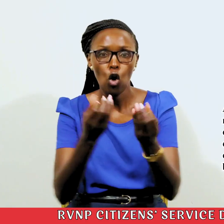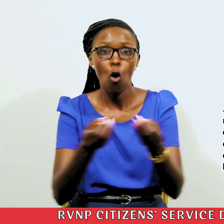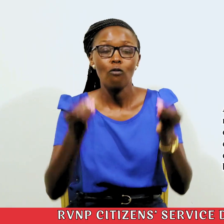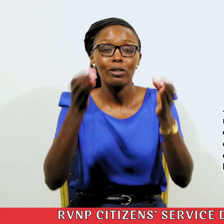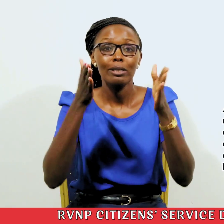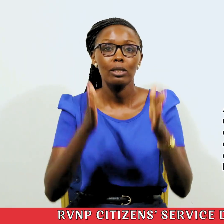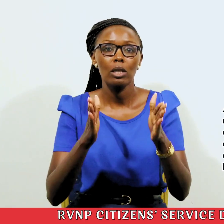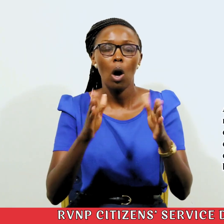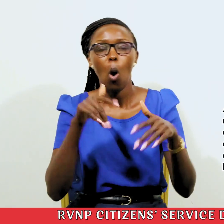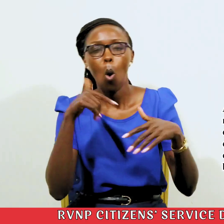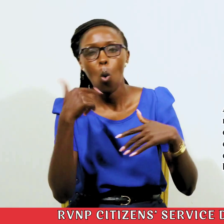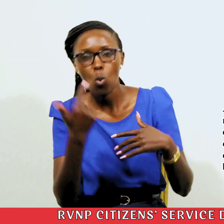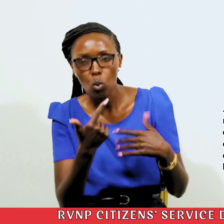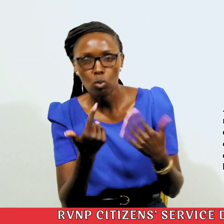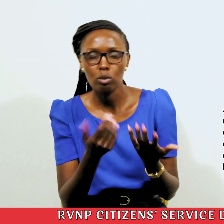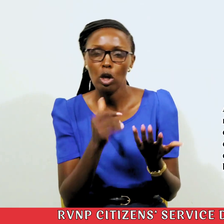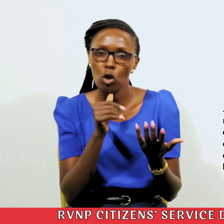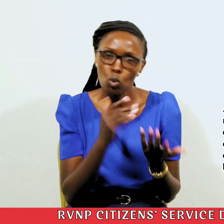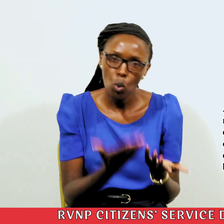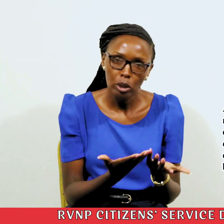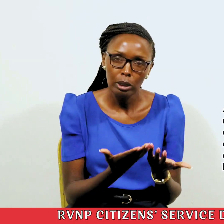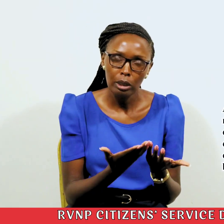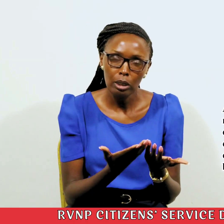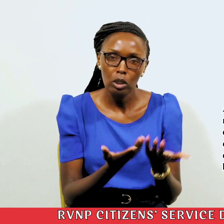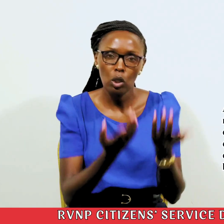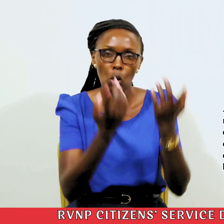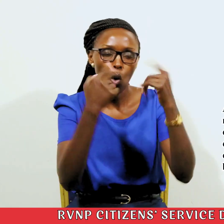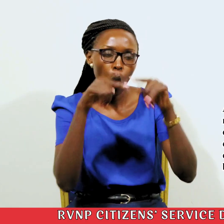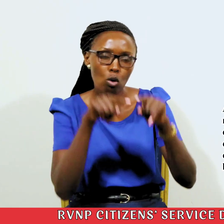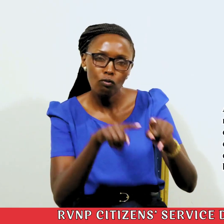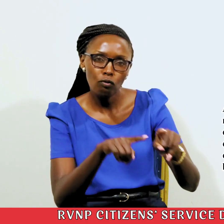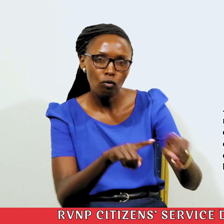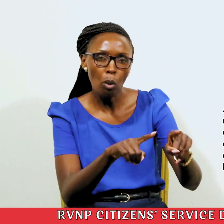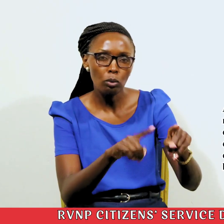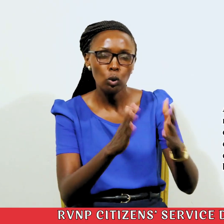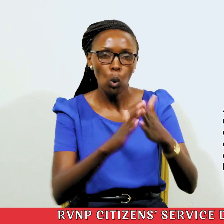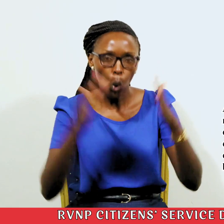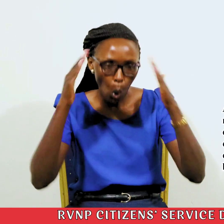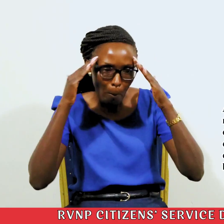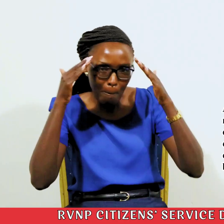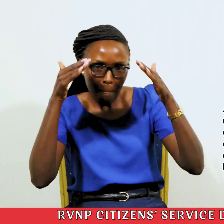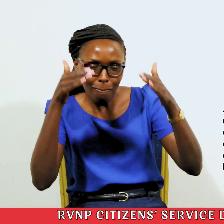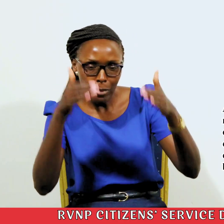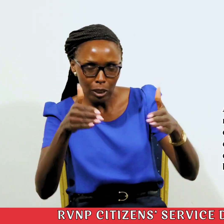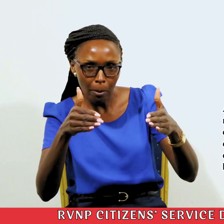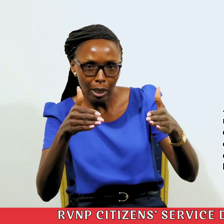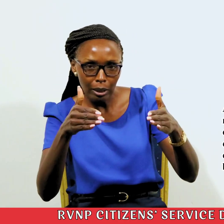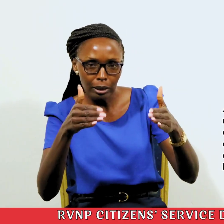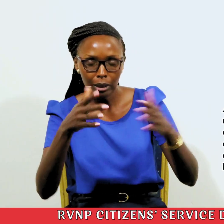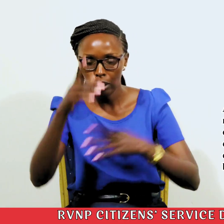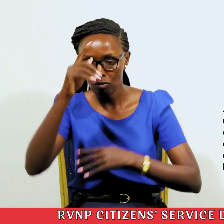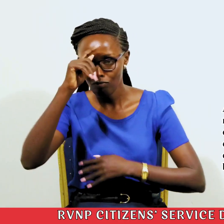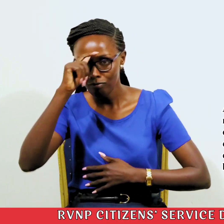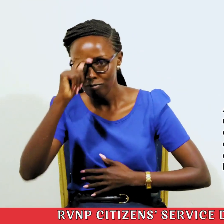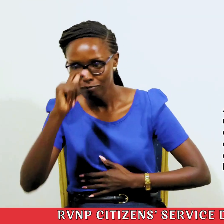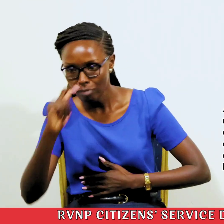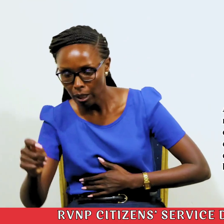not live up to commitment to courtesy and excellence in